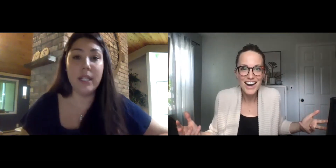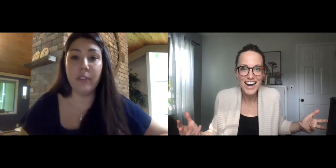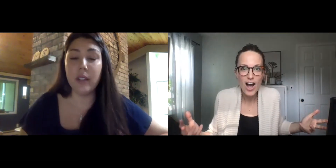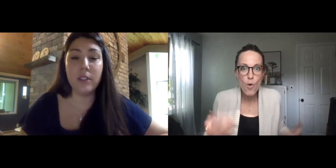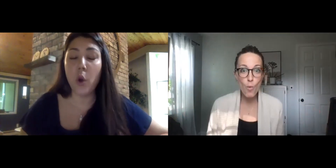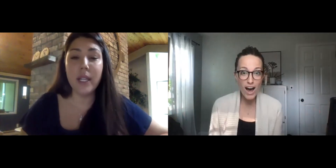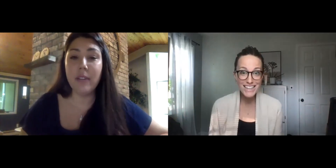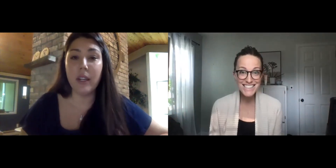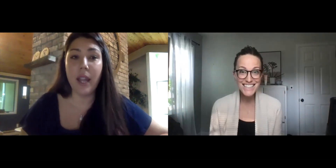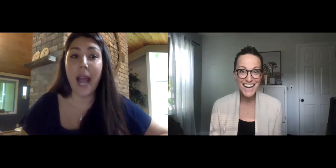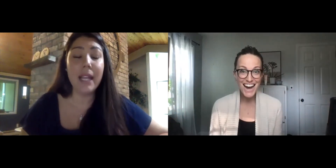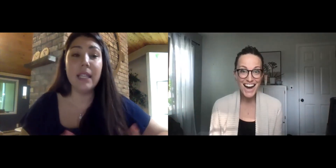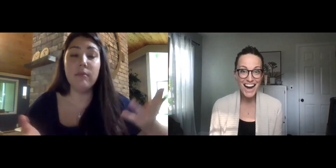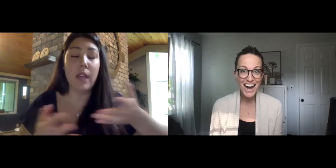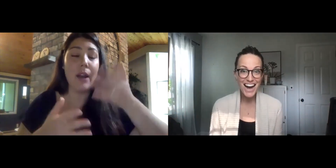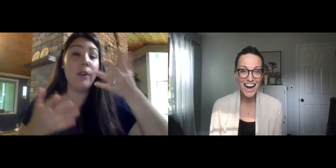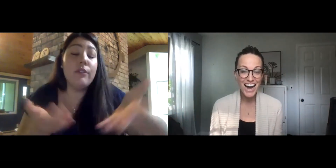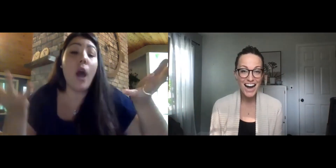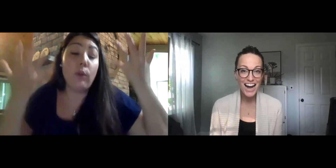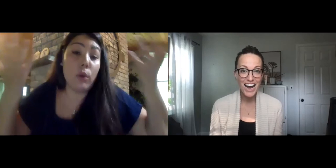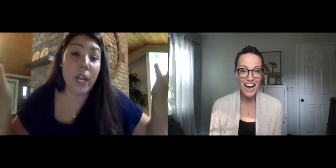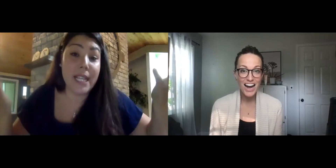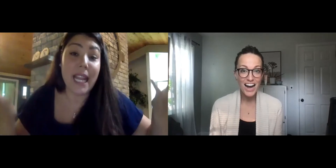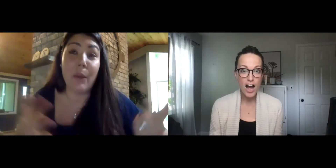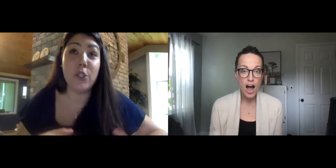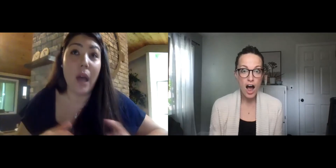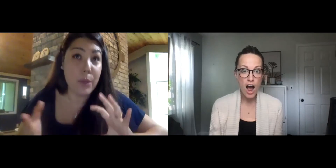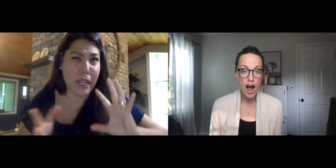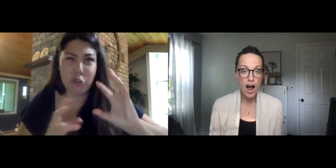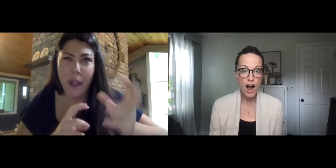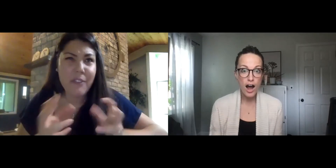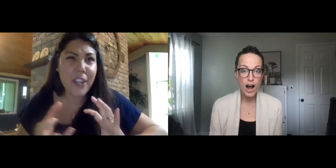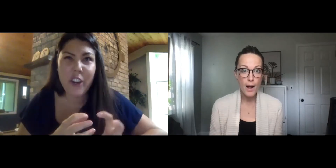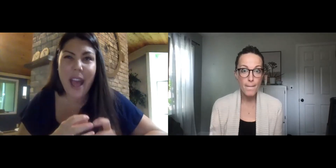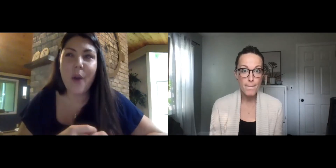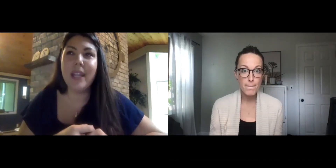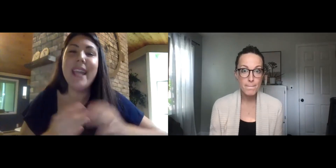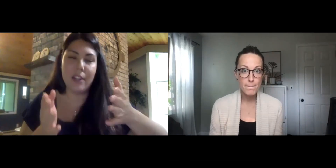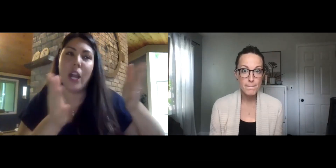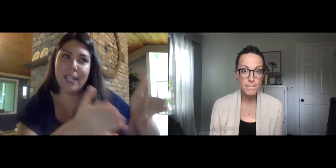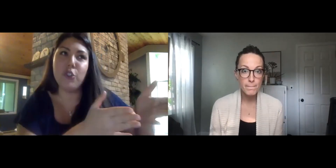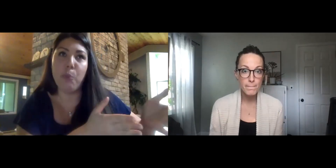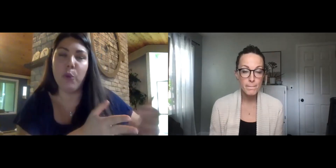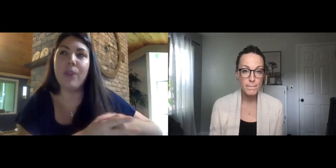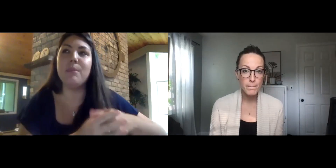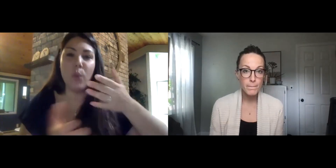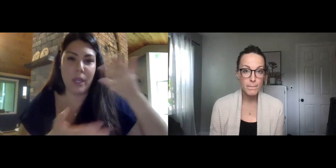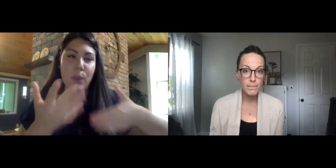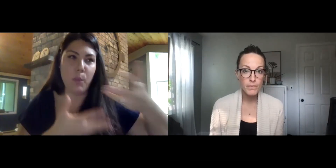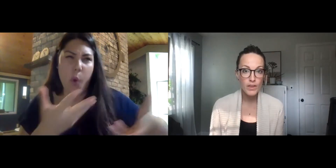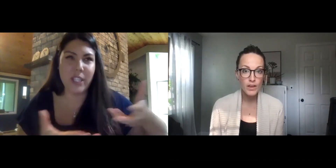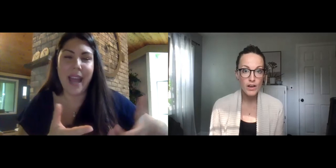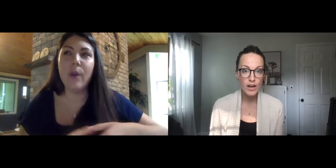totally different. Totally different. Like I don't even know. I don't know Chinese Sign Language. So I was like trying to figure it out, and he had a Chinese interpreter with him. So